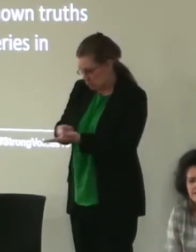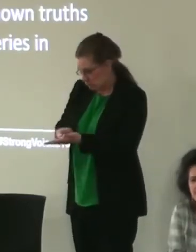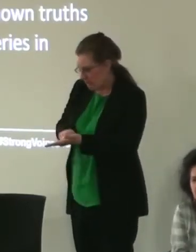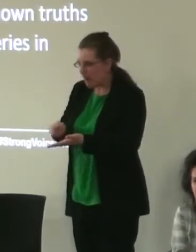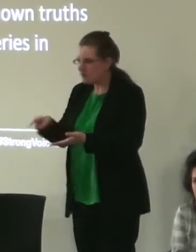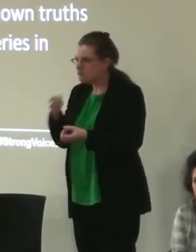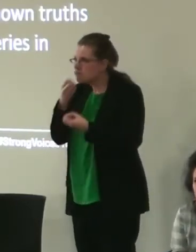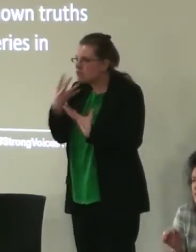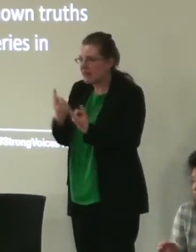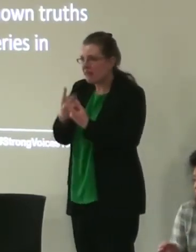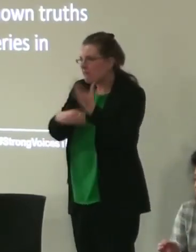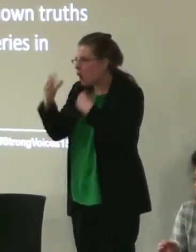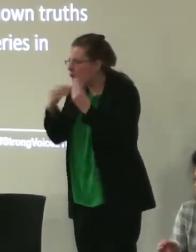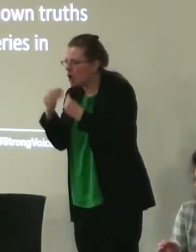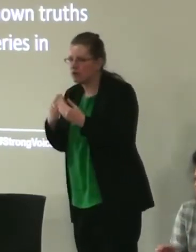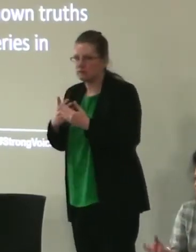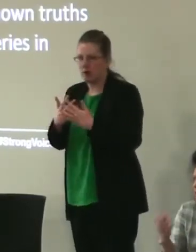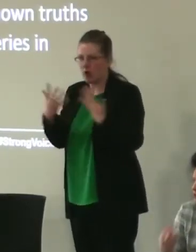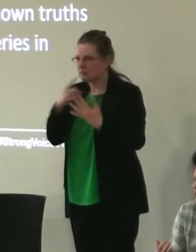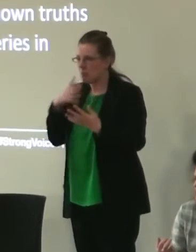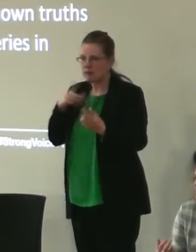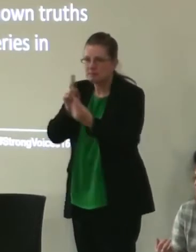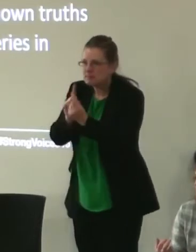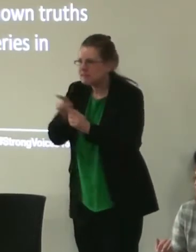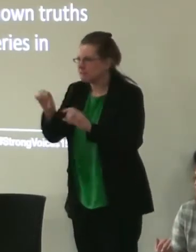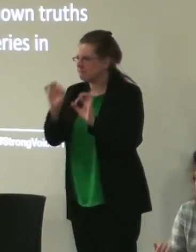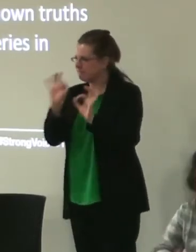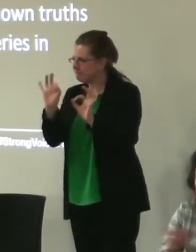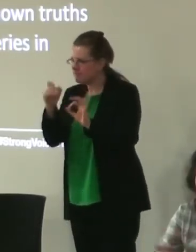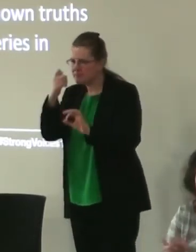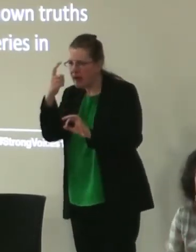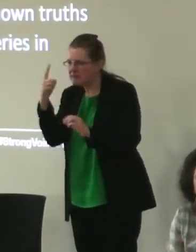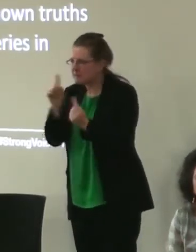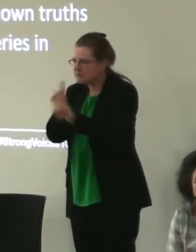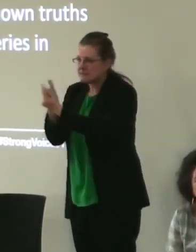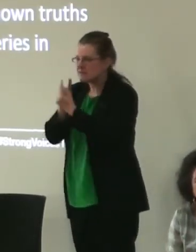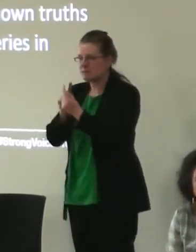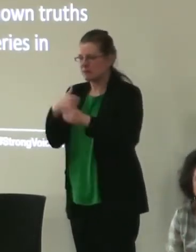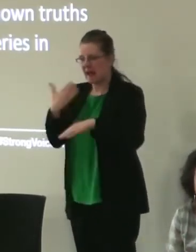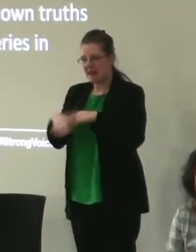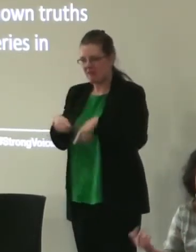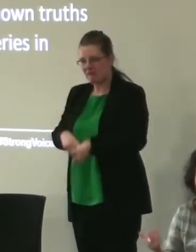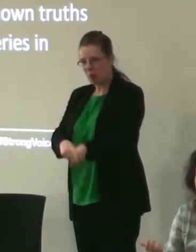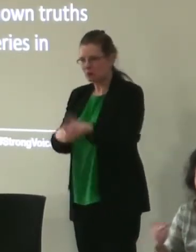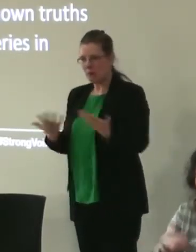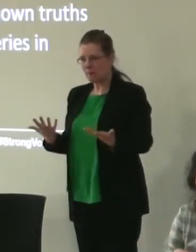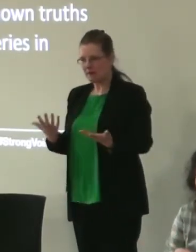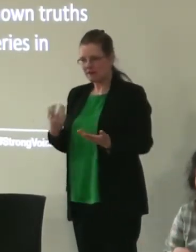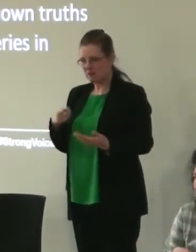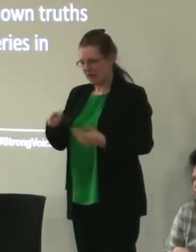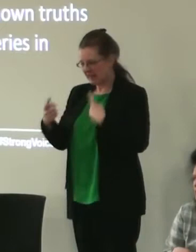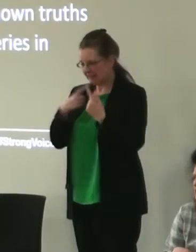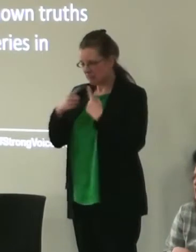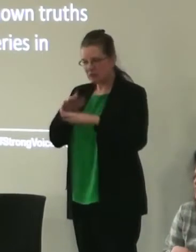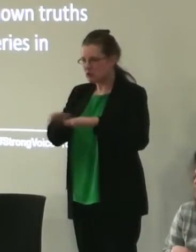brilliant things that I've learned and all the people that I want to follow up on and all the new ideas that I want to take on, but then I don't really do it and so that information doesn't become